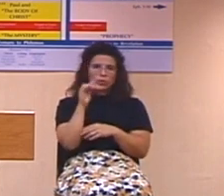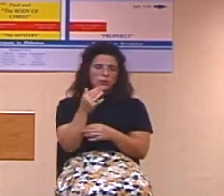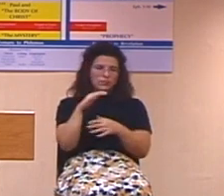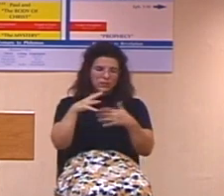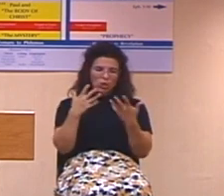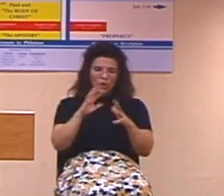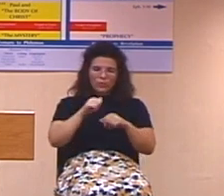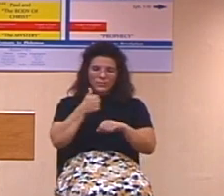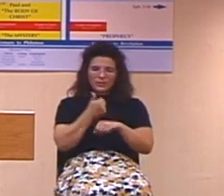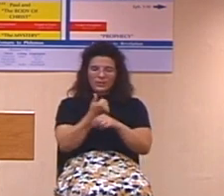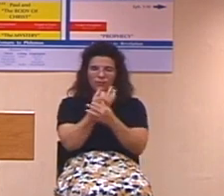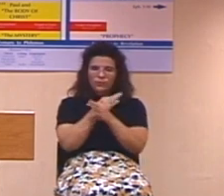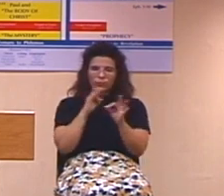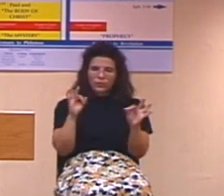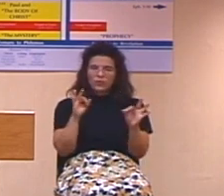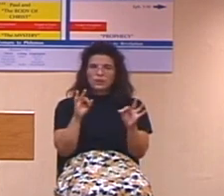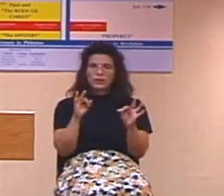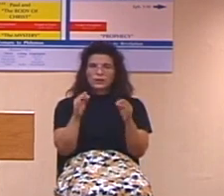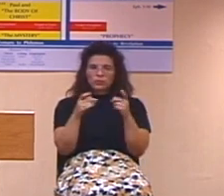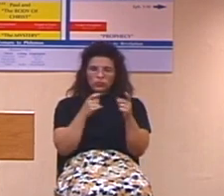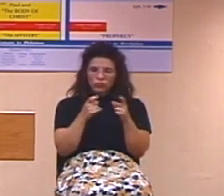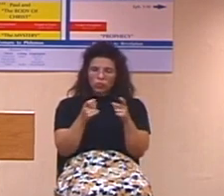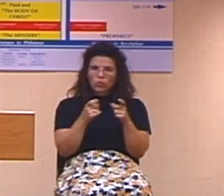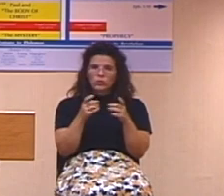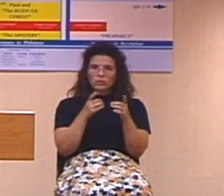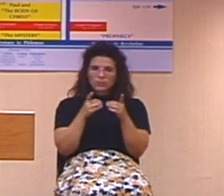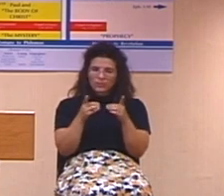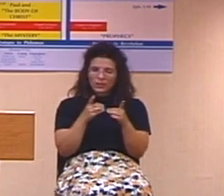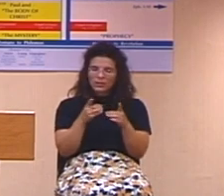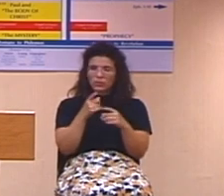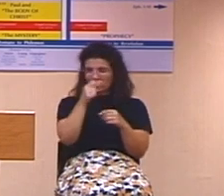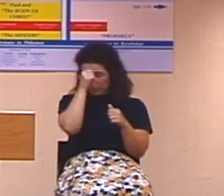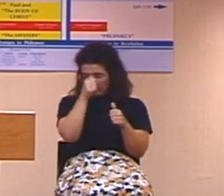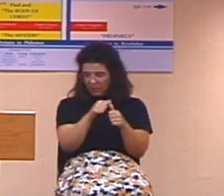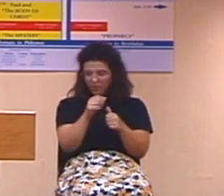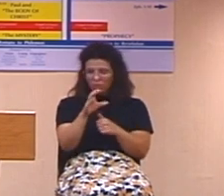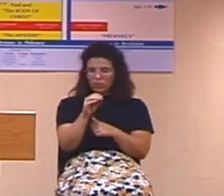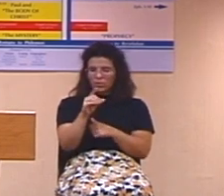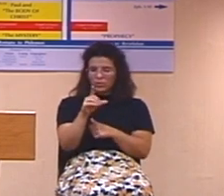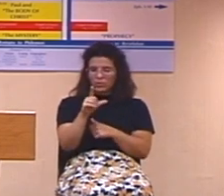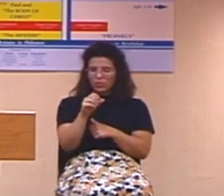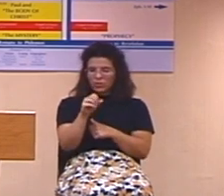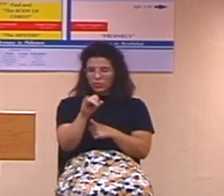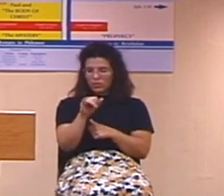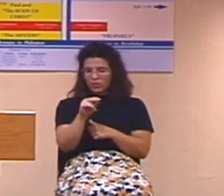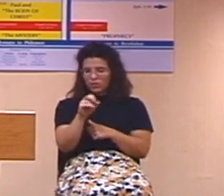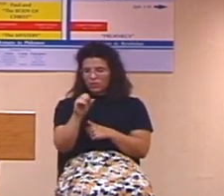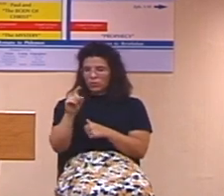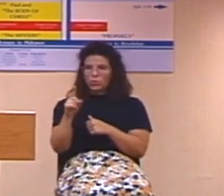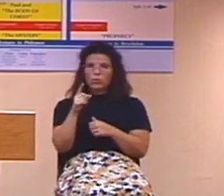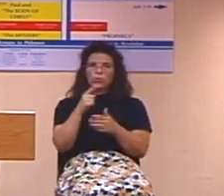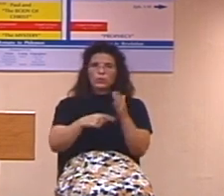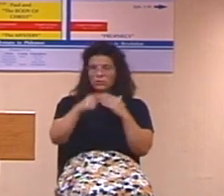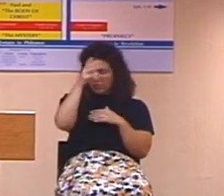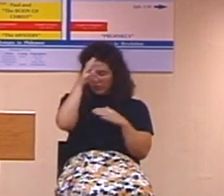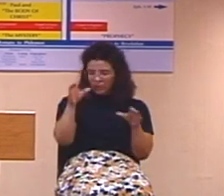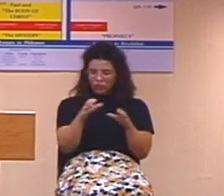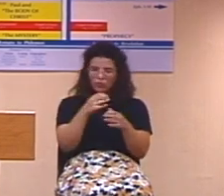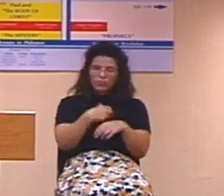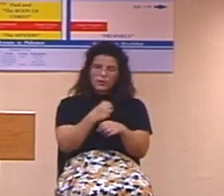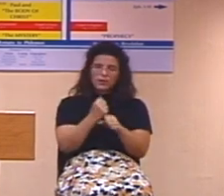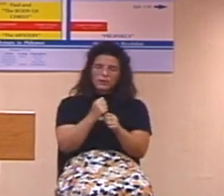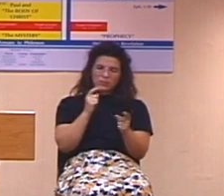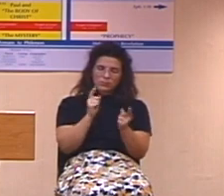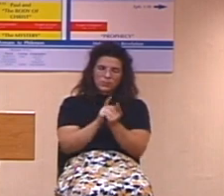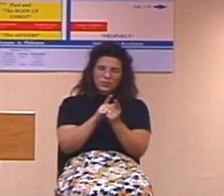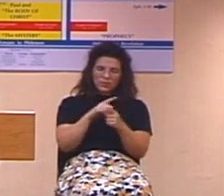set free from its control and dominion. You remember Colossians 1, because we ain't going to get there. What does the Father do? He makes us meet